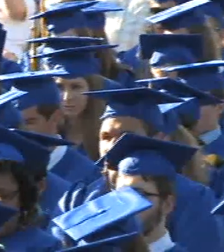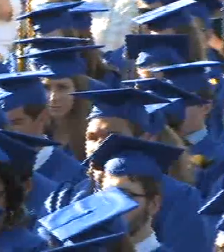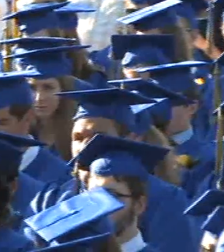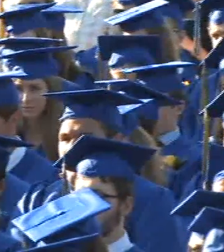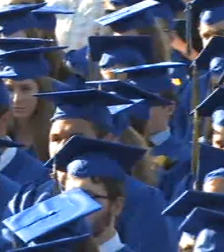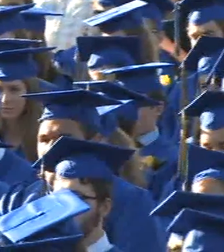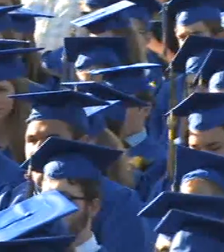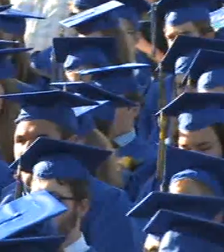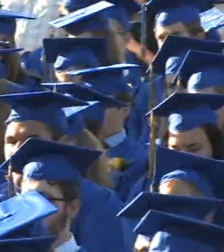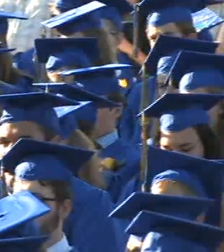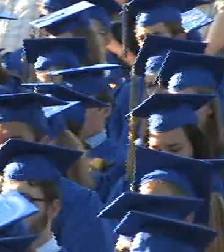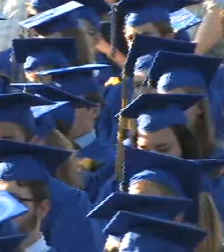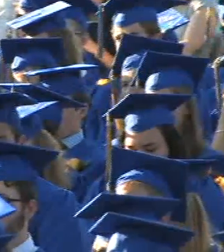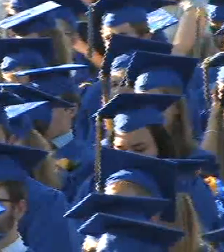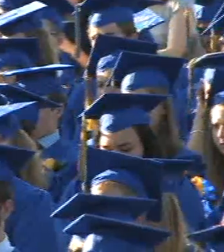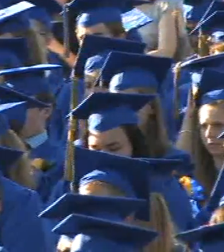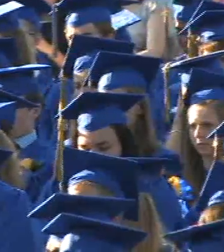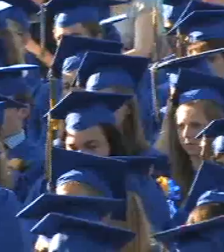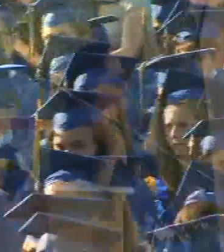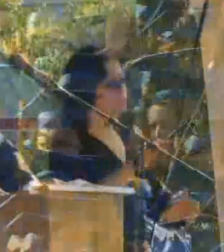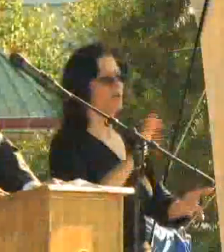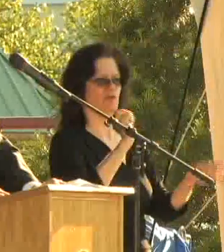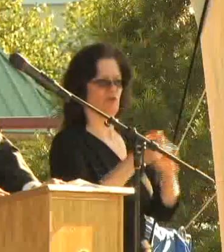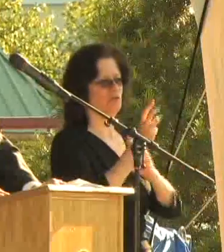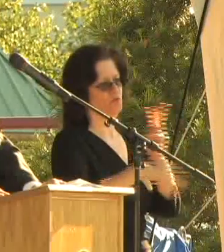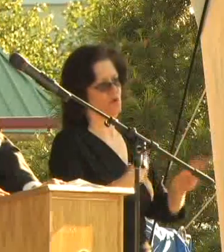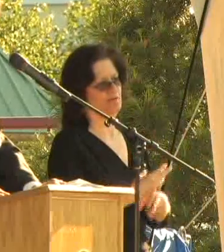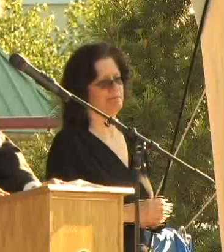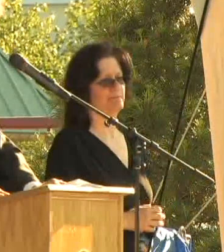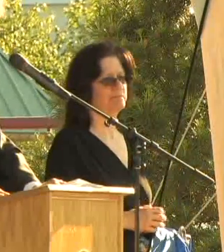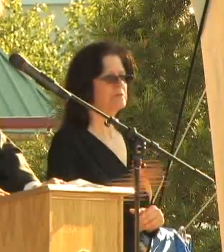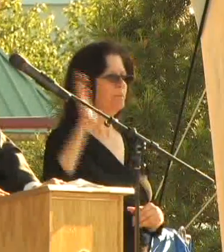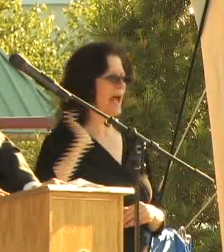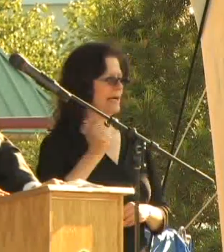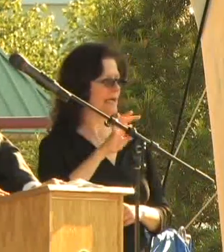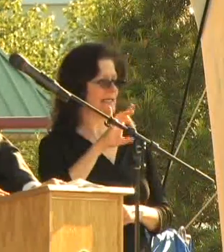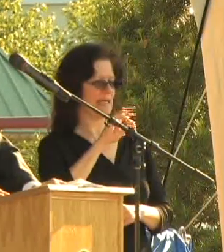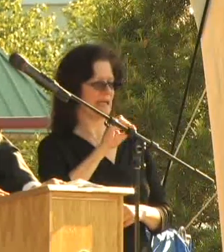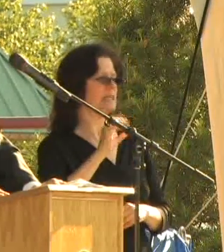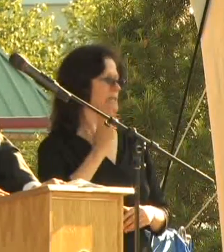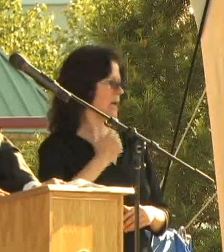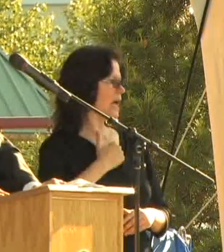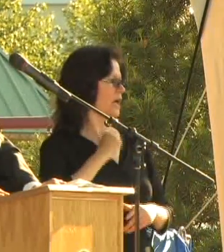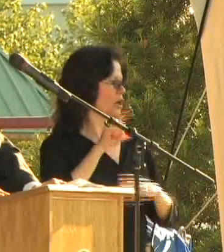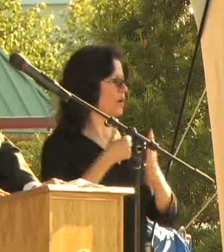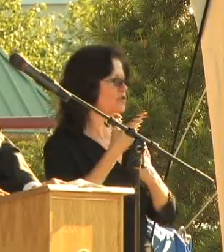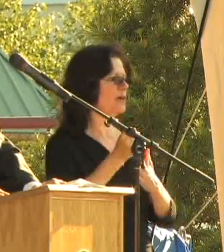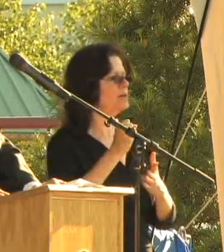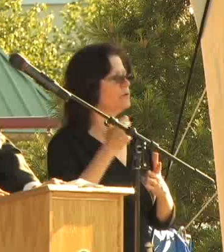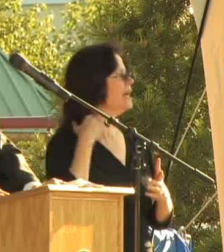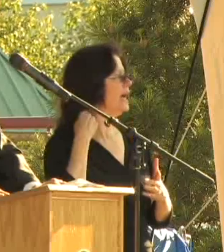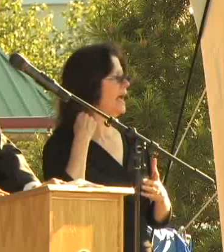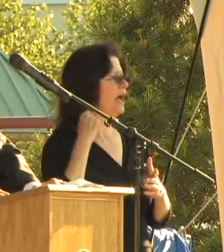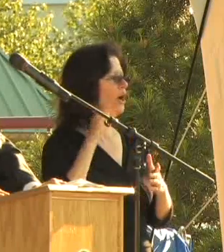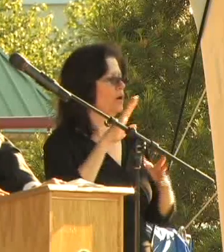world, I fully am confident that you will. Back in the 80s, when I graduated from high school, there was a hair band